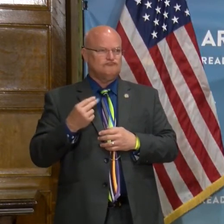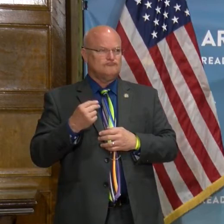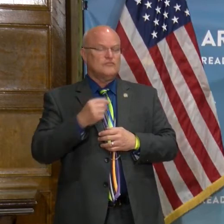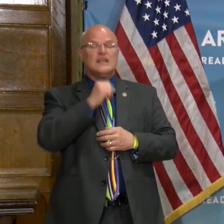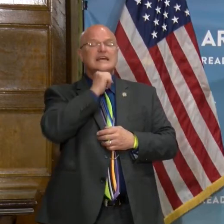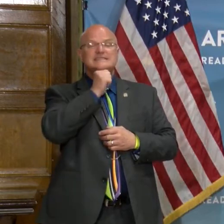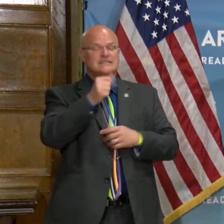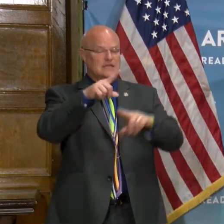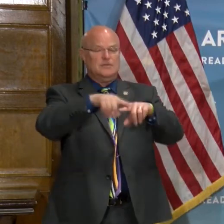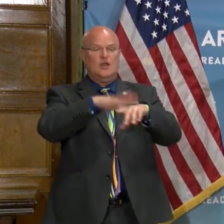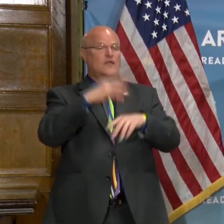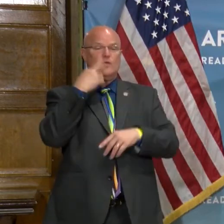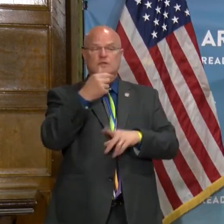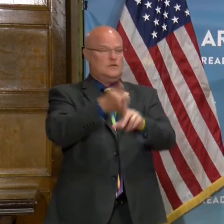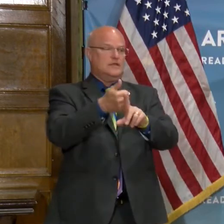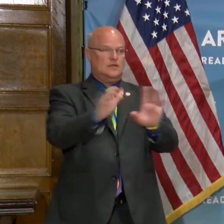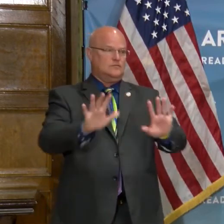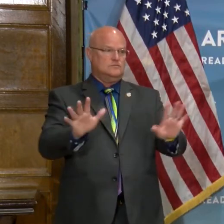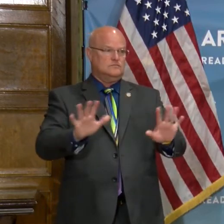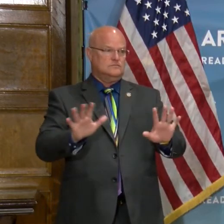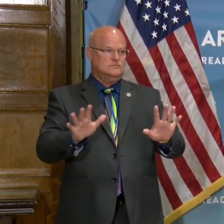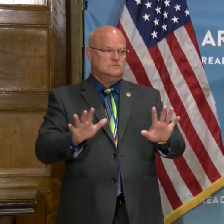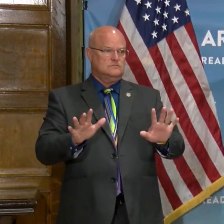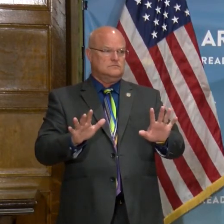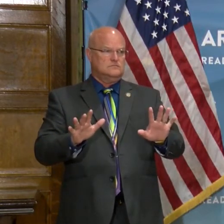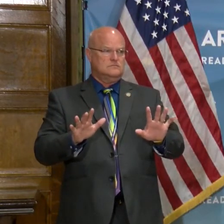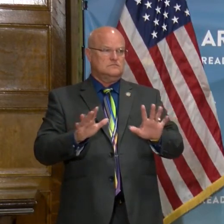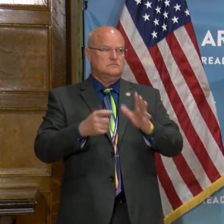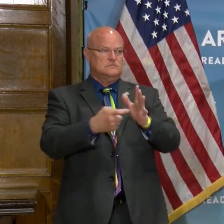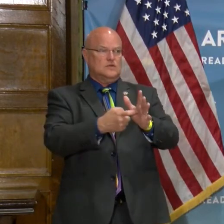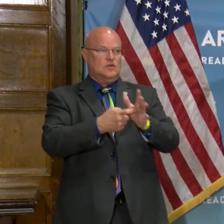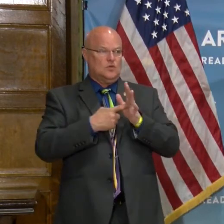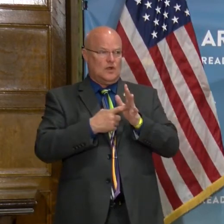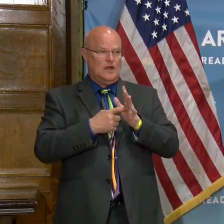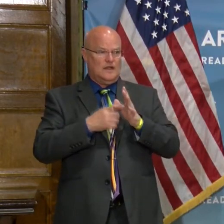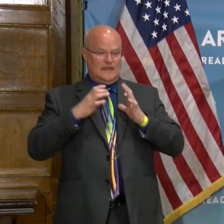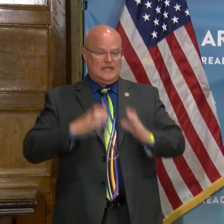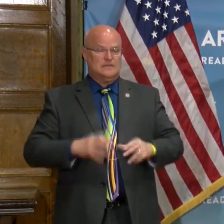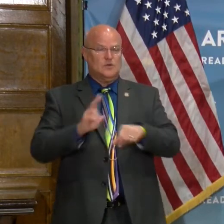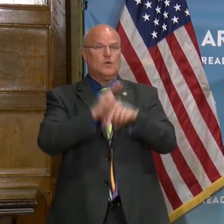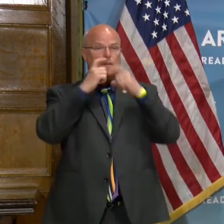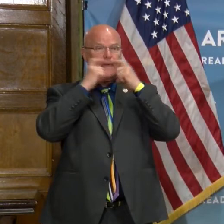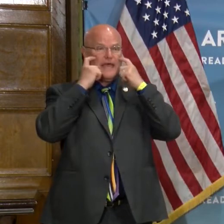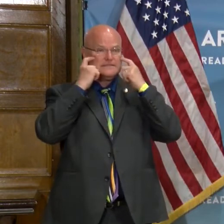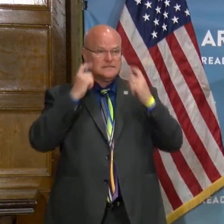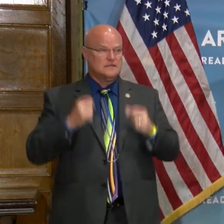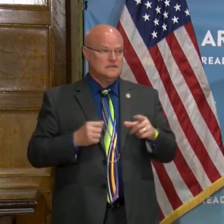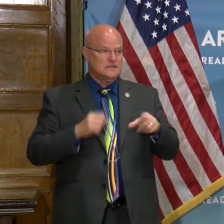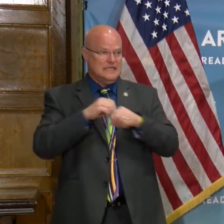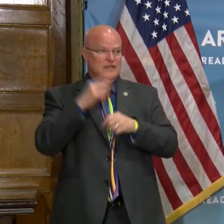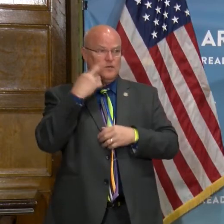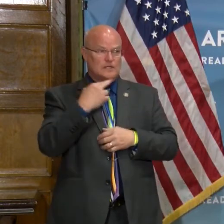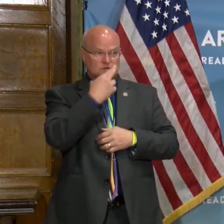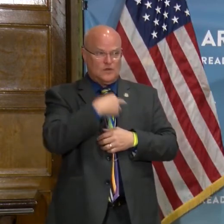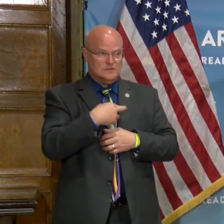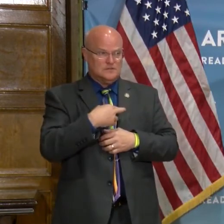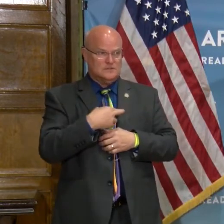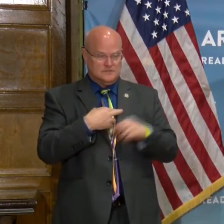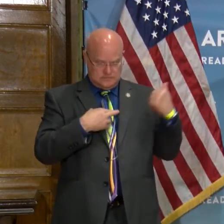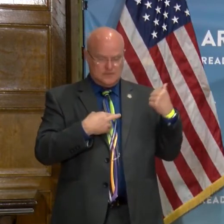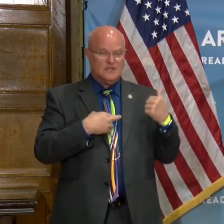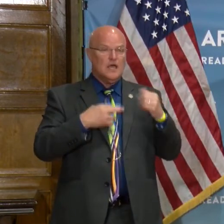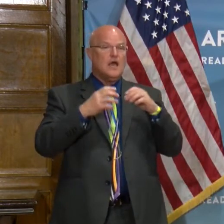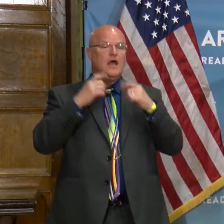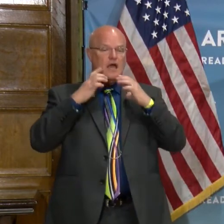It's not up to the restaurants. If they would require the customers to wear masks in the restaurants. No, the